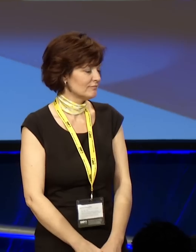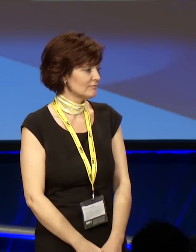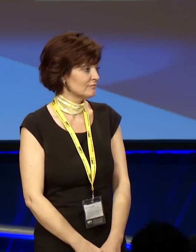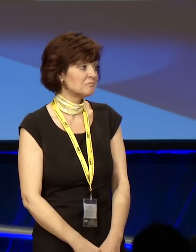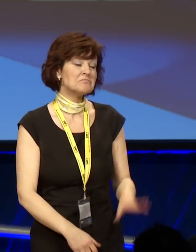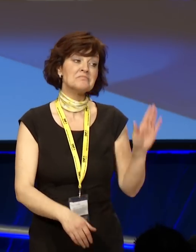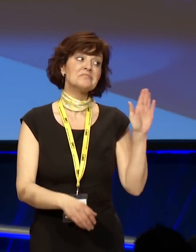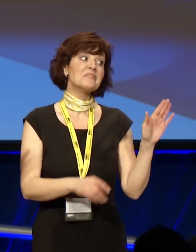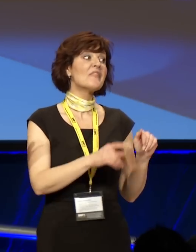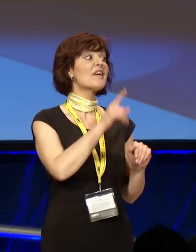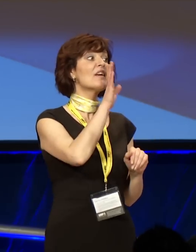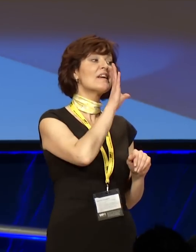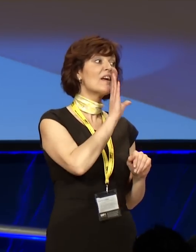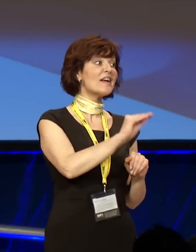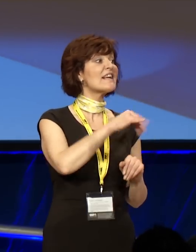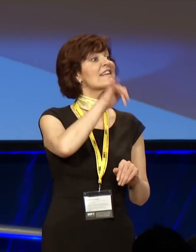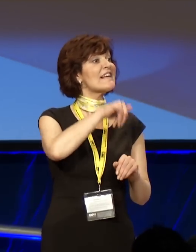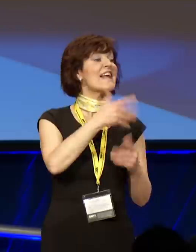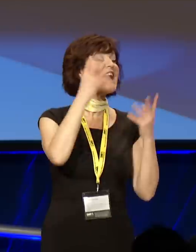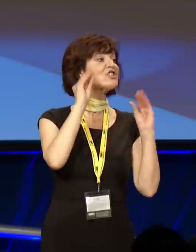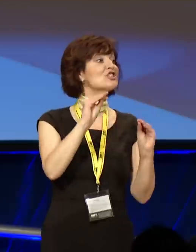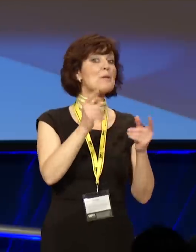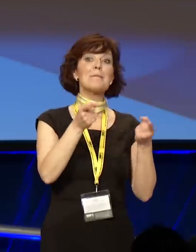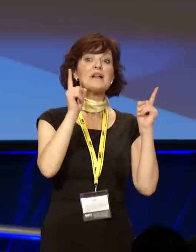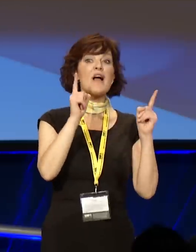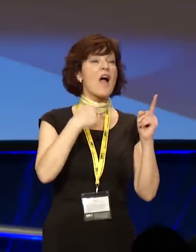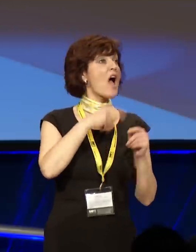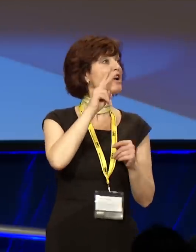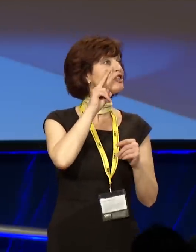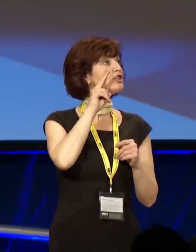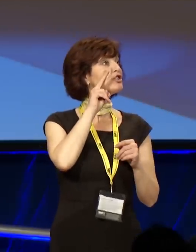And yes, the education minister,